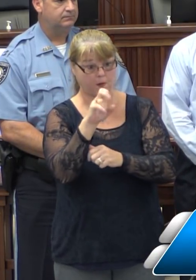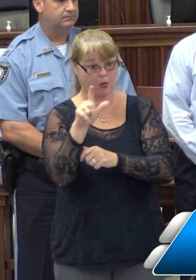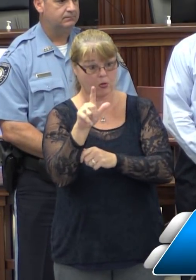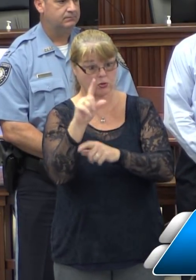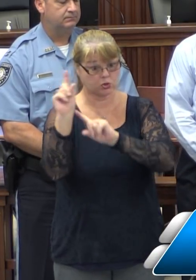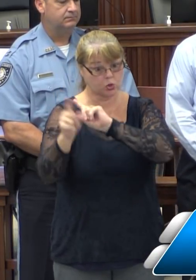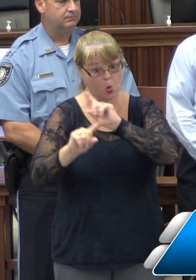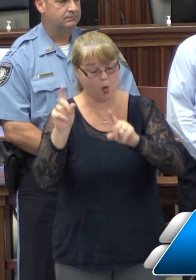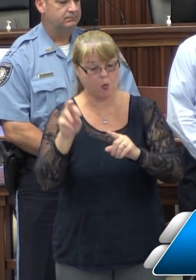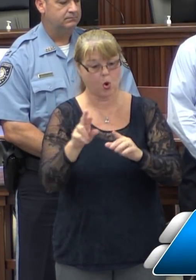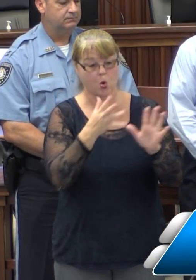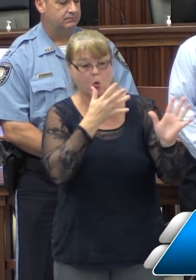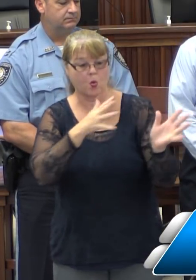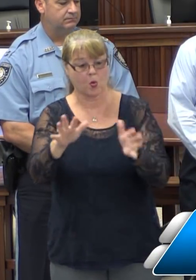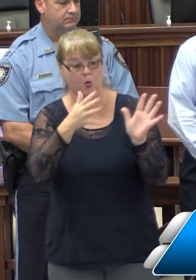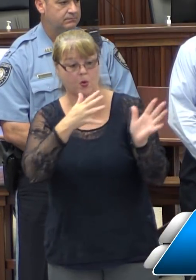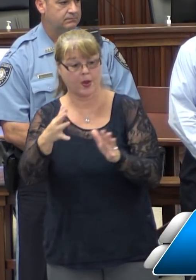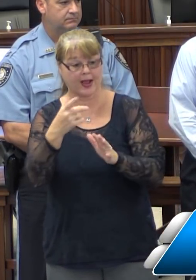talking gusts?